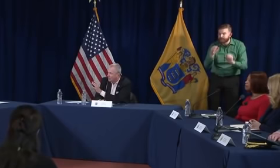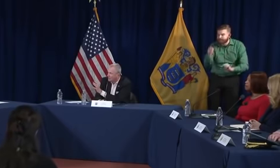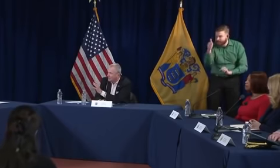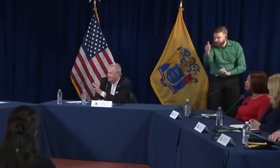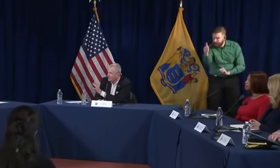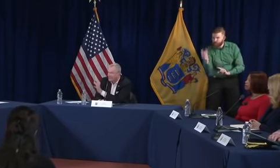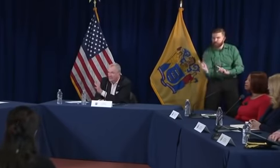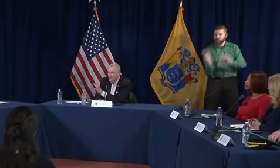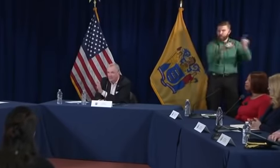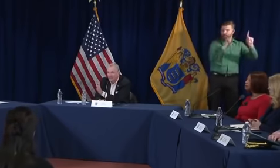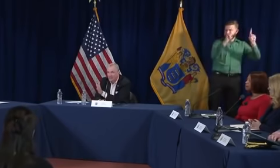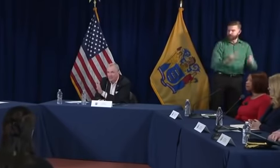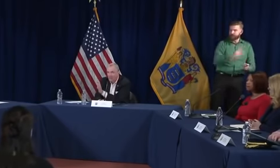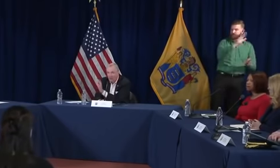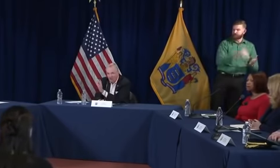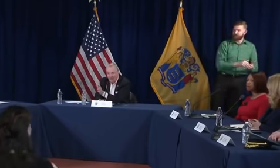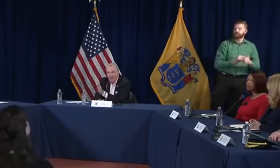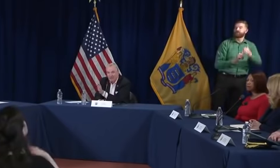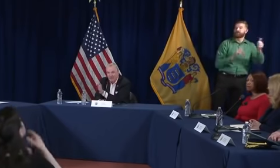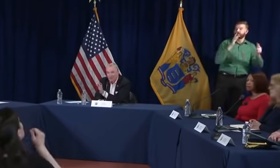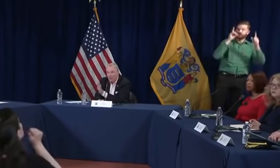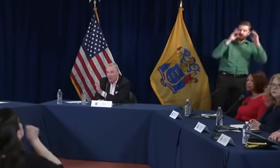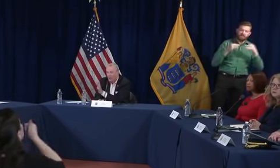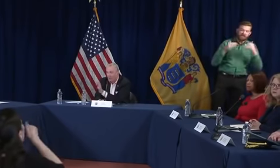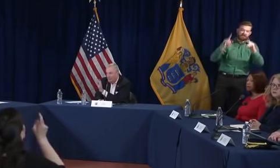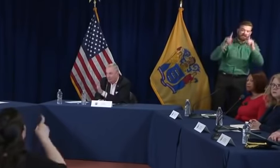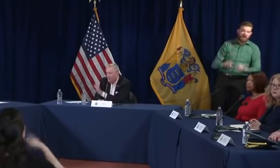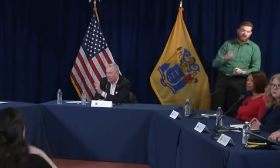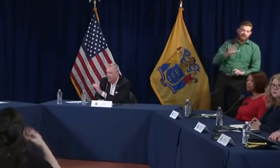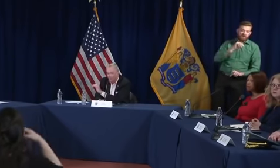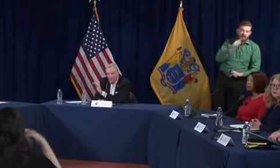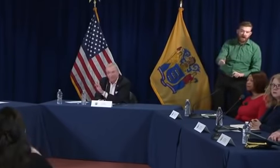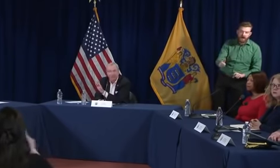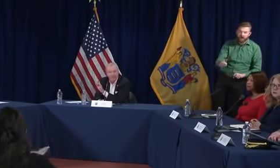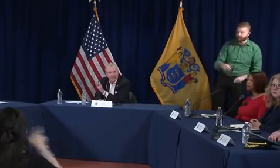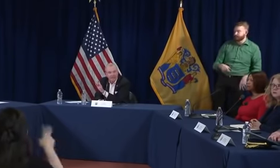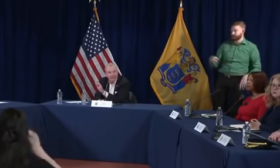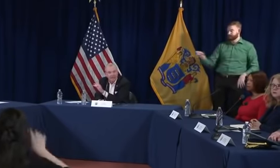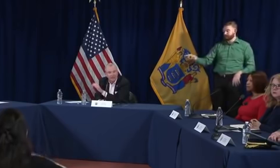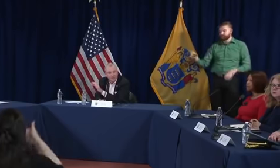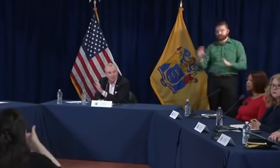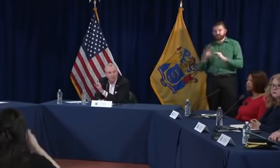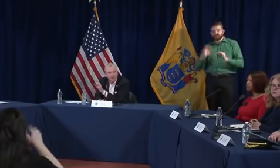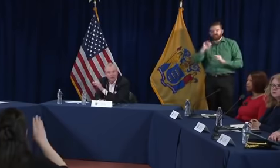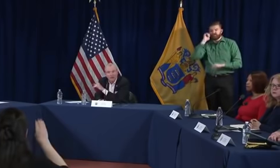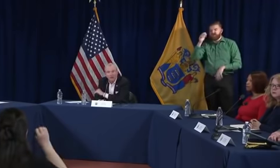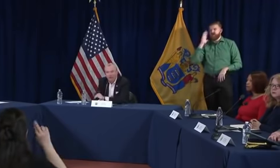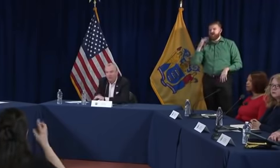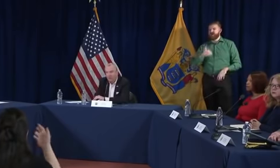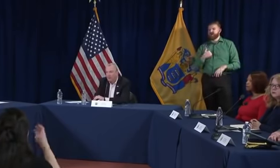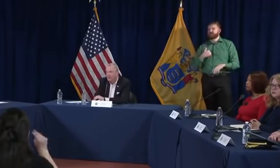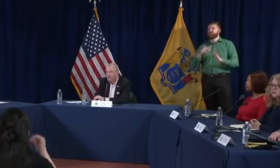protocols for Bergen County ready to go live with you all so you can hear it, and we'll disseminate that out through all of